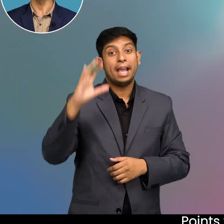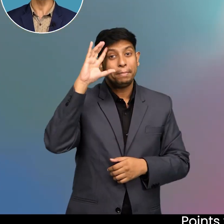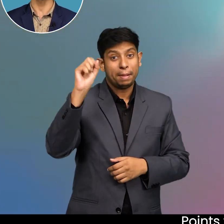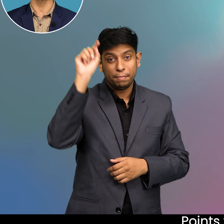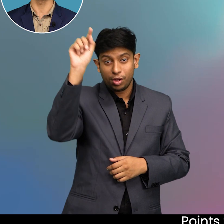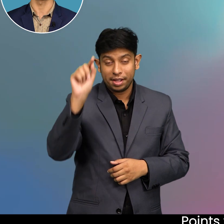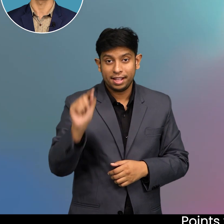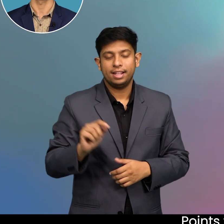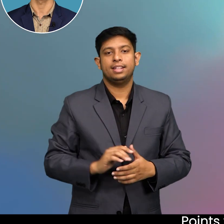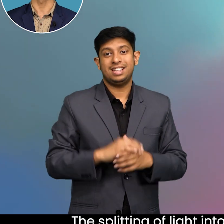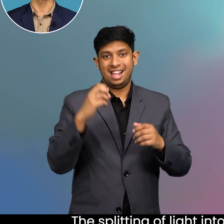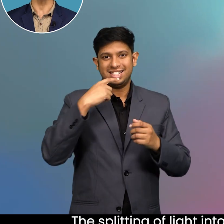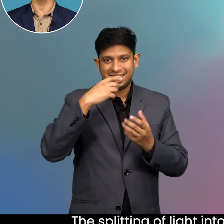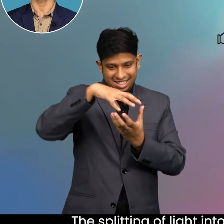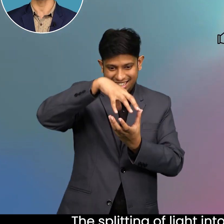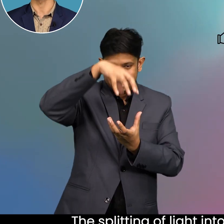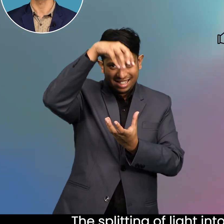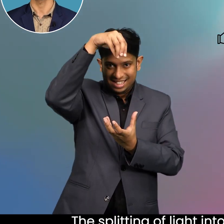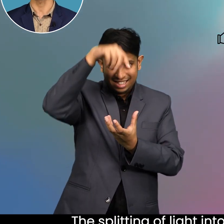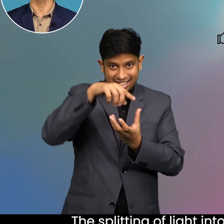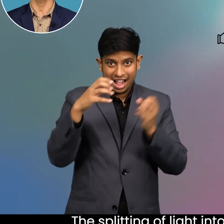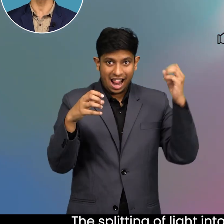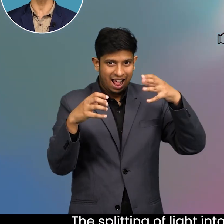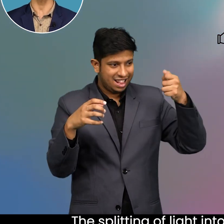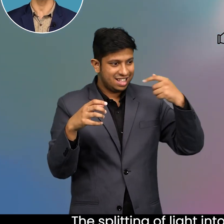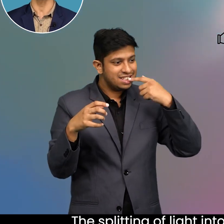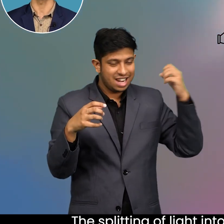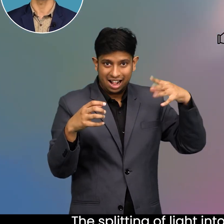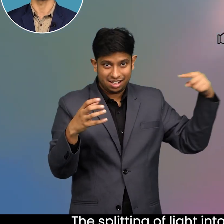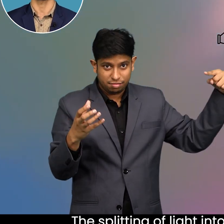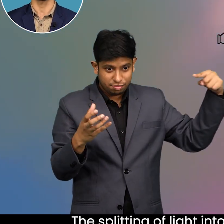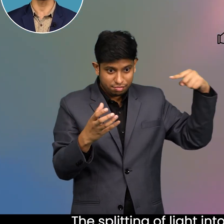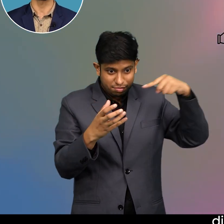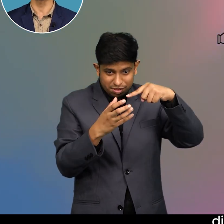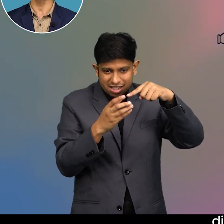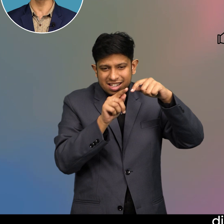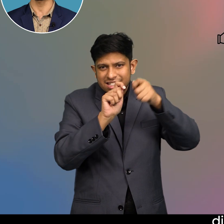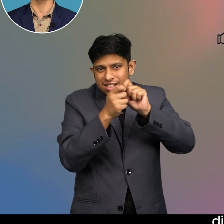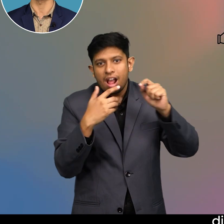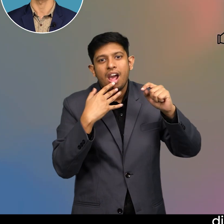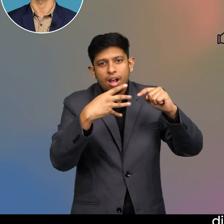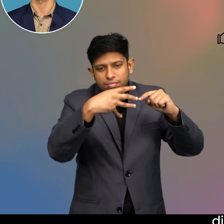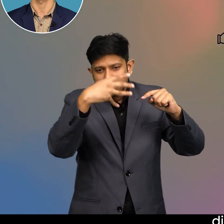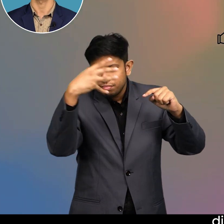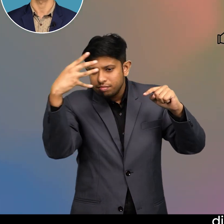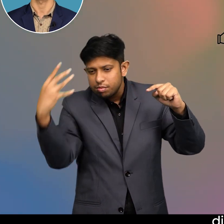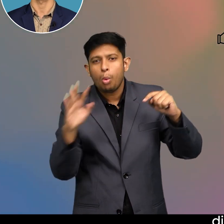Points to remember, the splitting of light into its component colors is called dispersion.